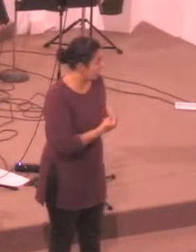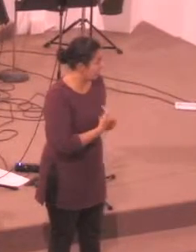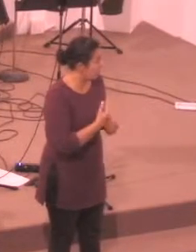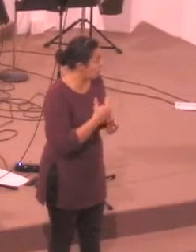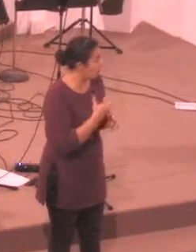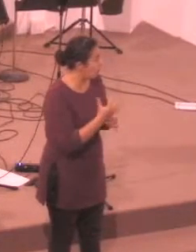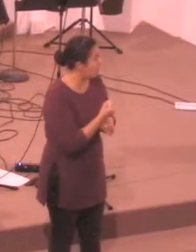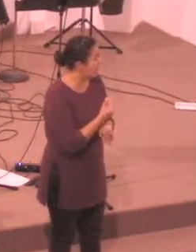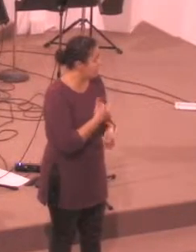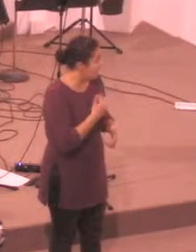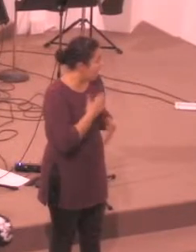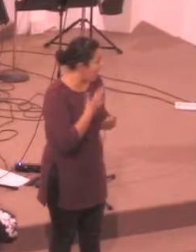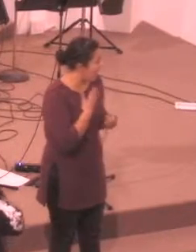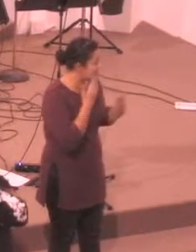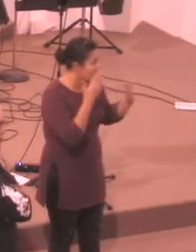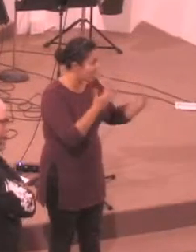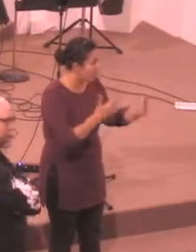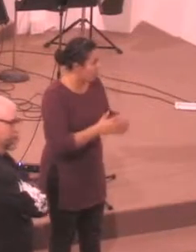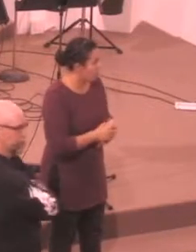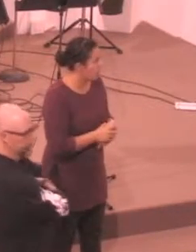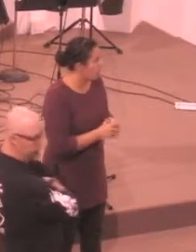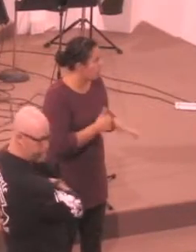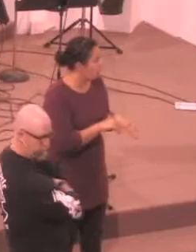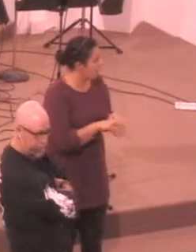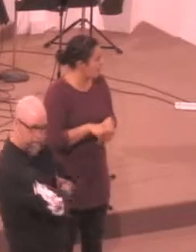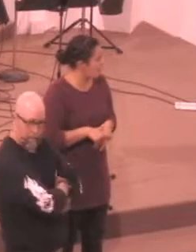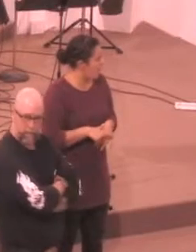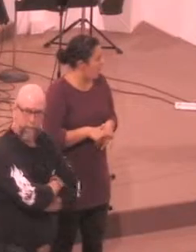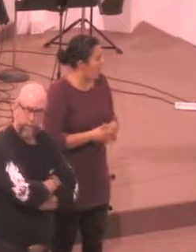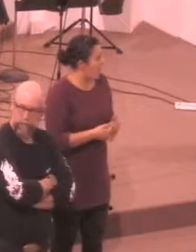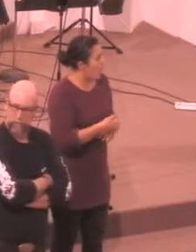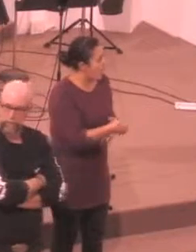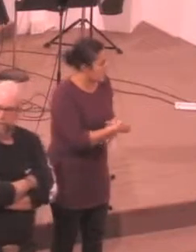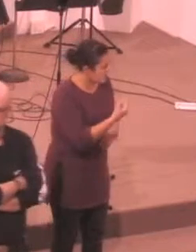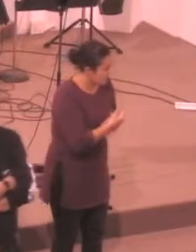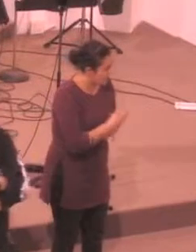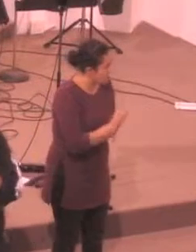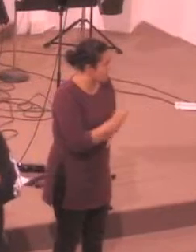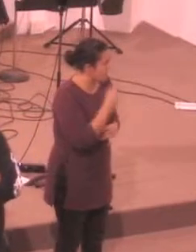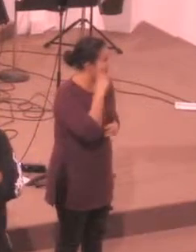But let's think about Monday when we head off to work or we head off to school.